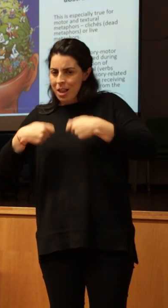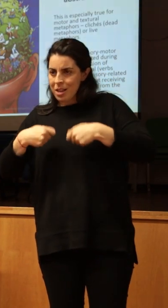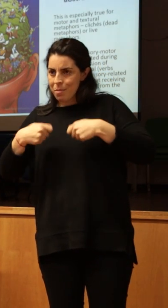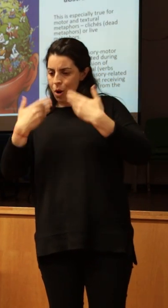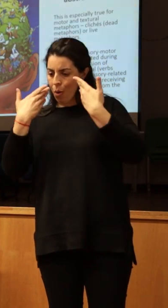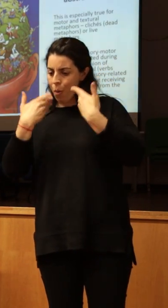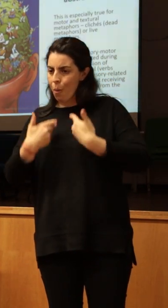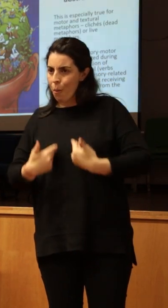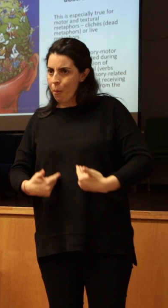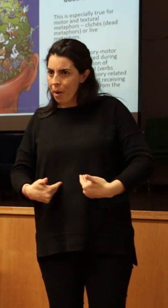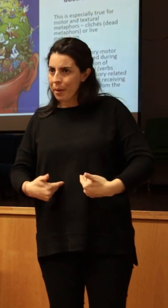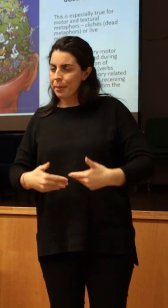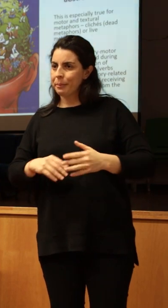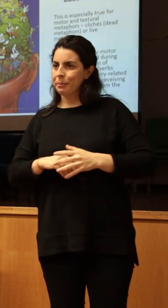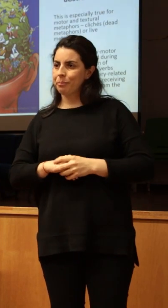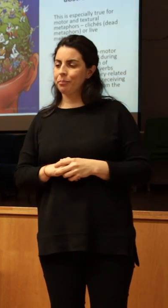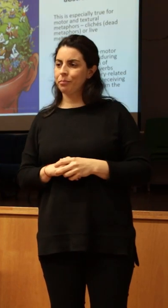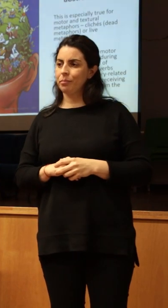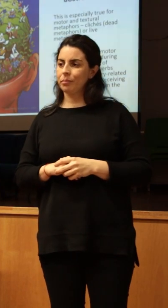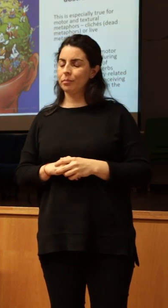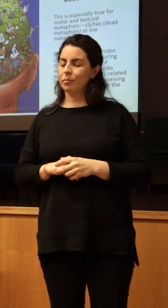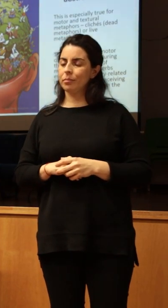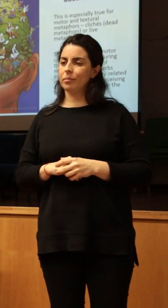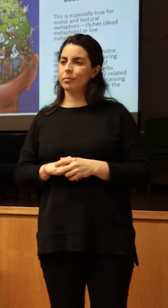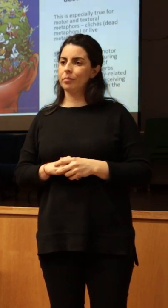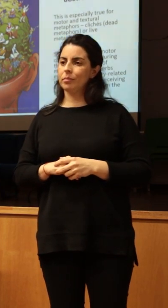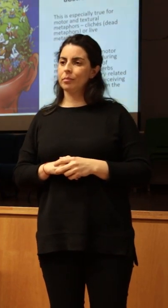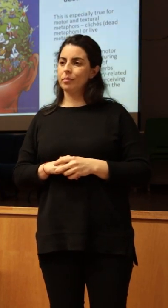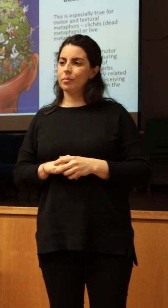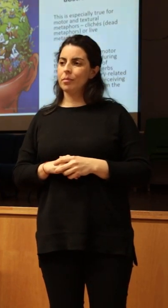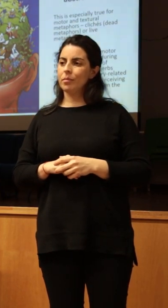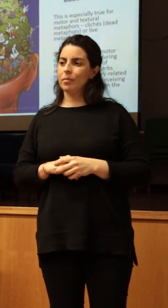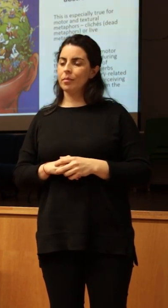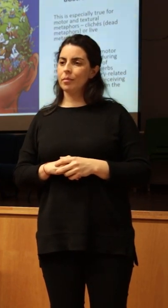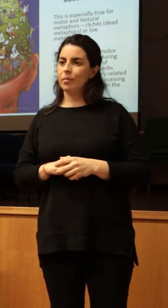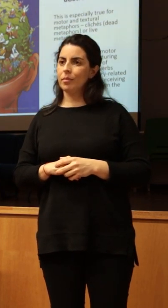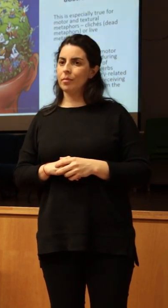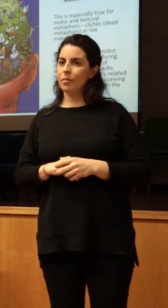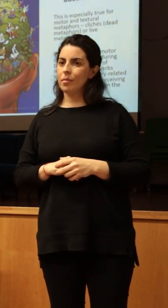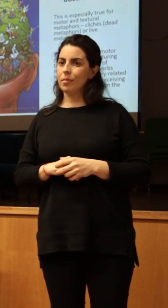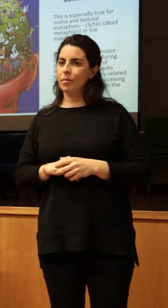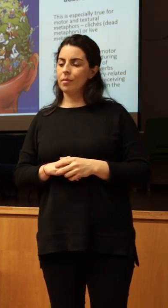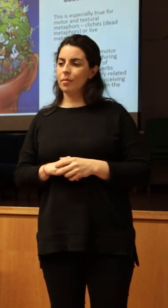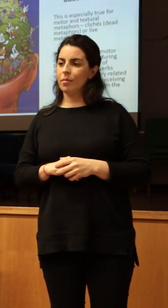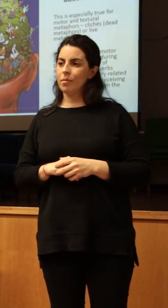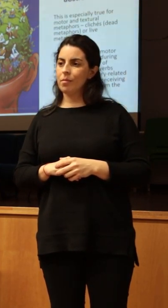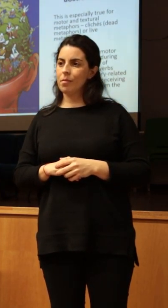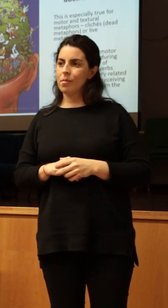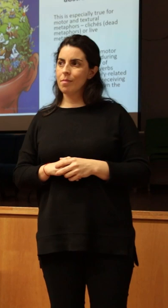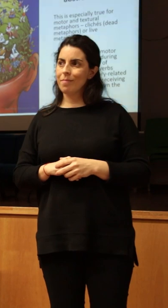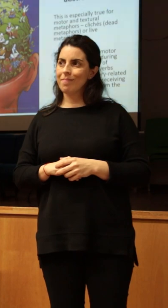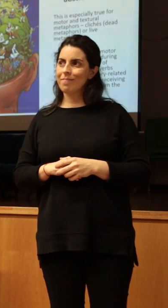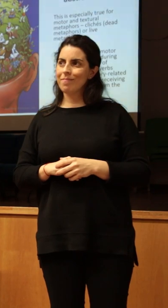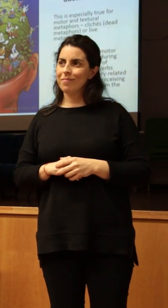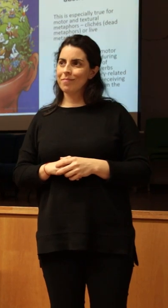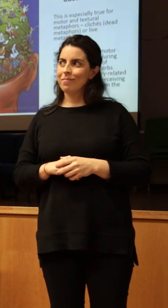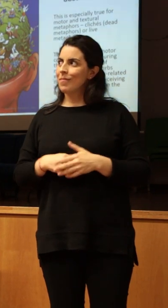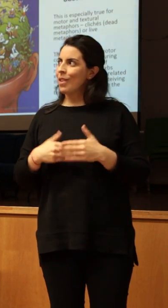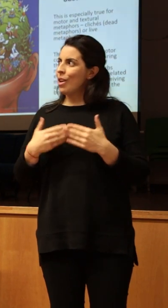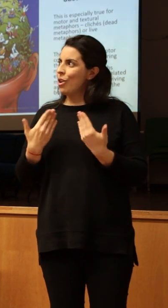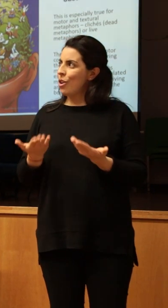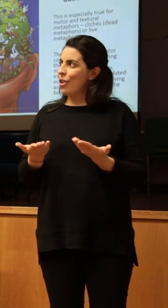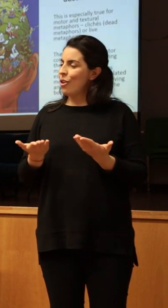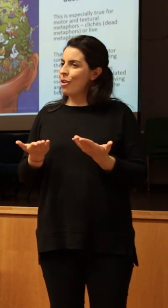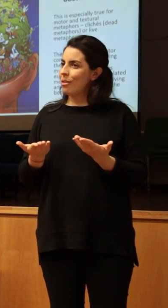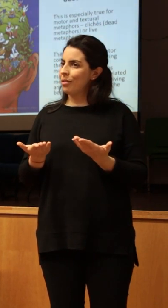sensible, What we now know and was established and proved with functional MRIs. Lo que... what